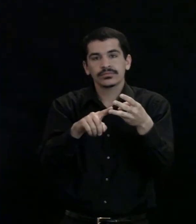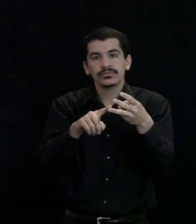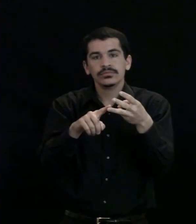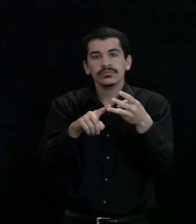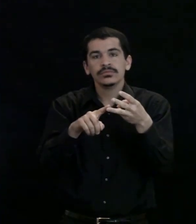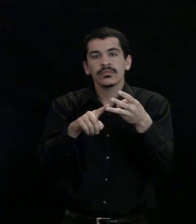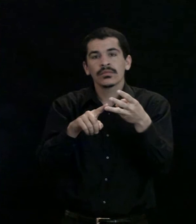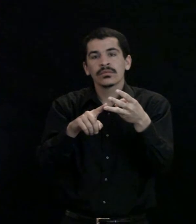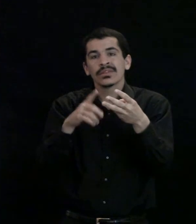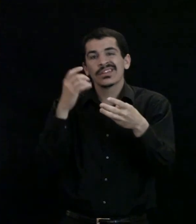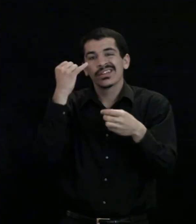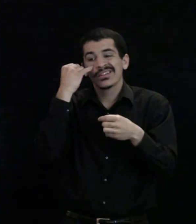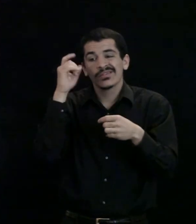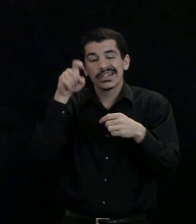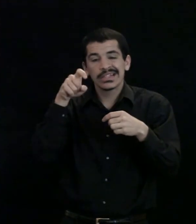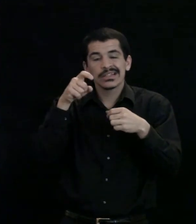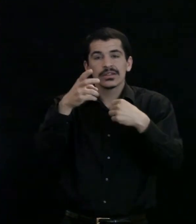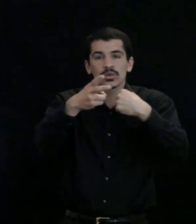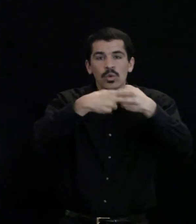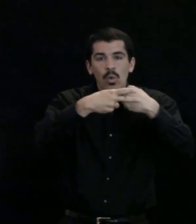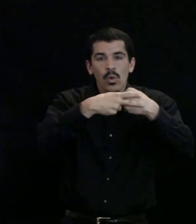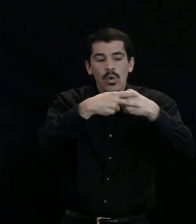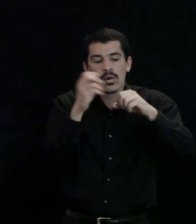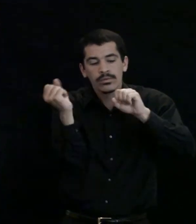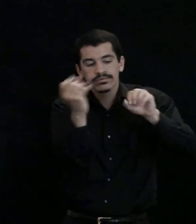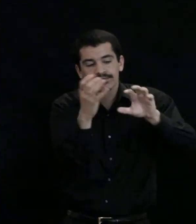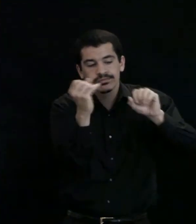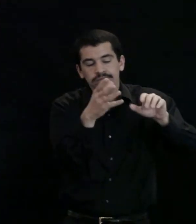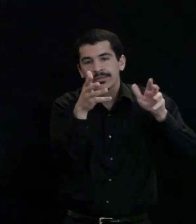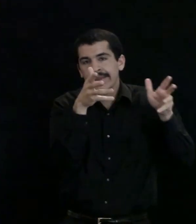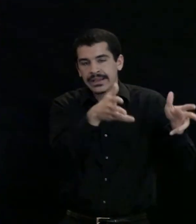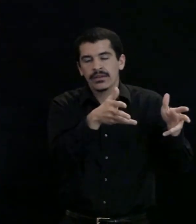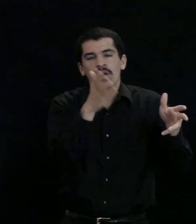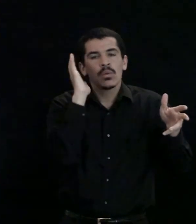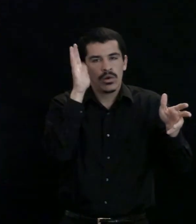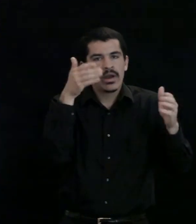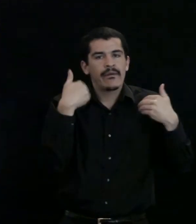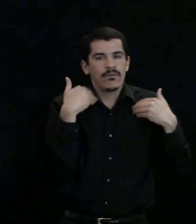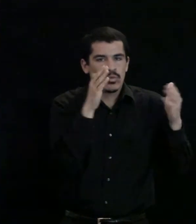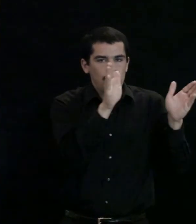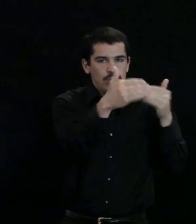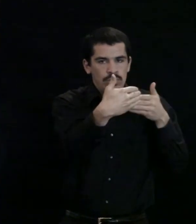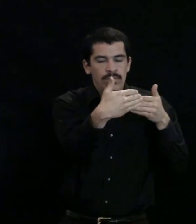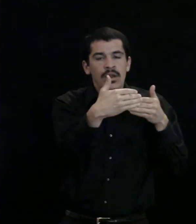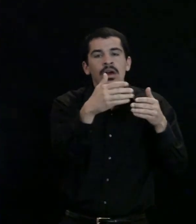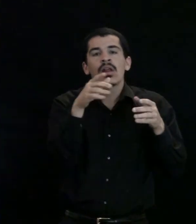space for extra storage, and a lounge.